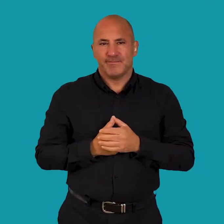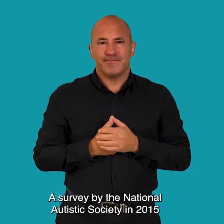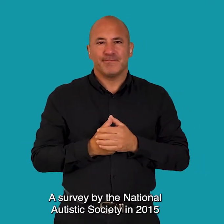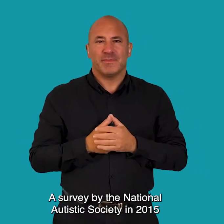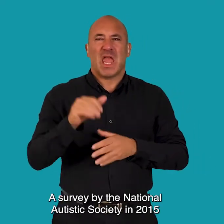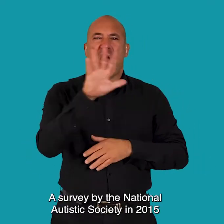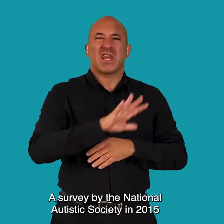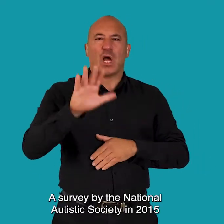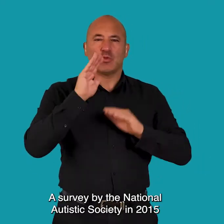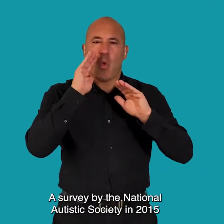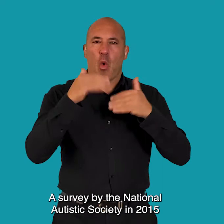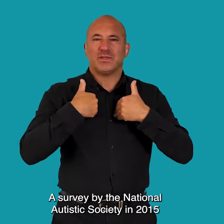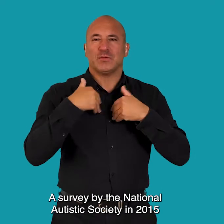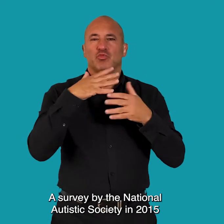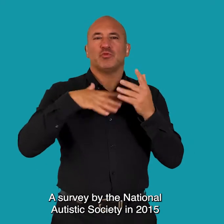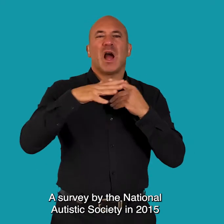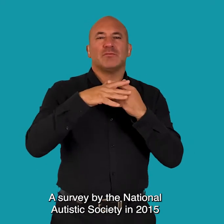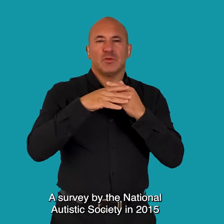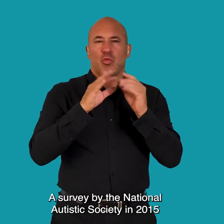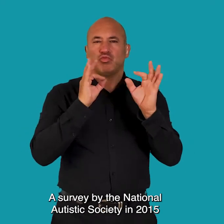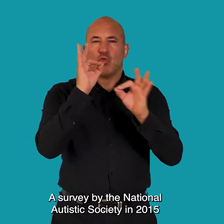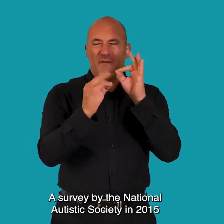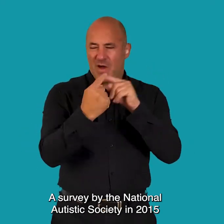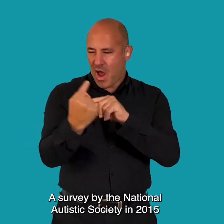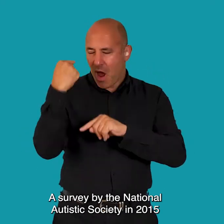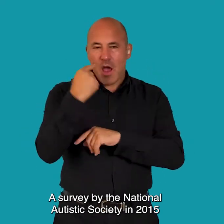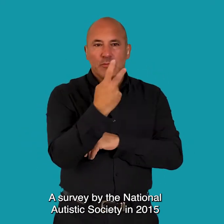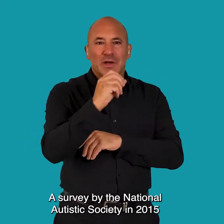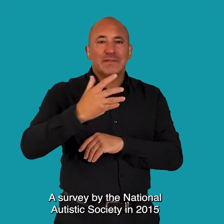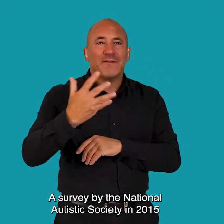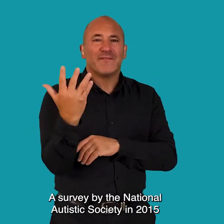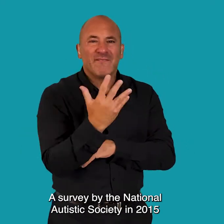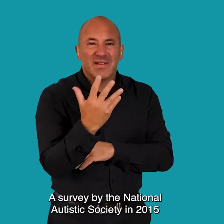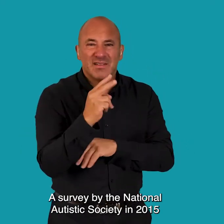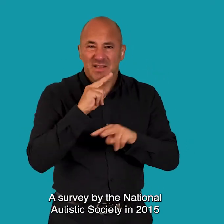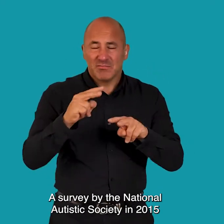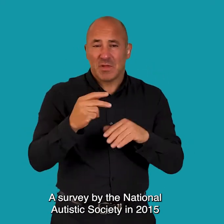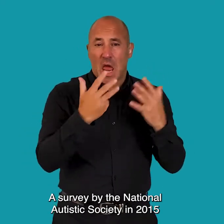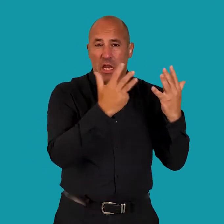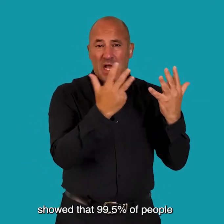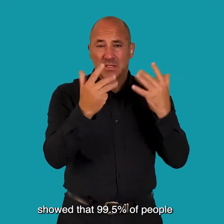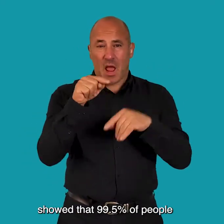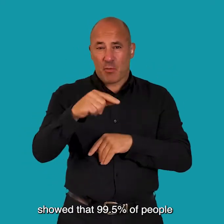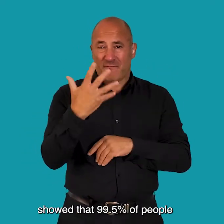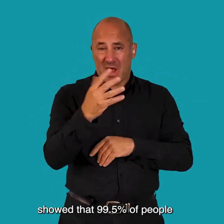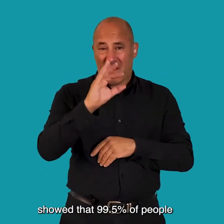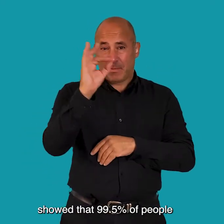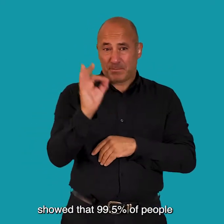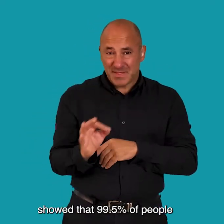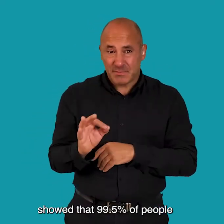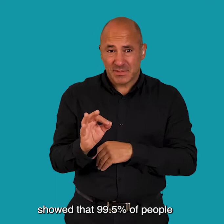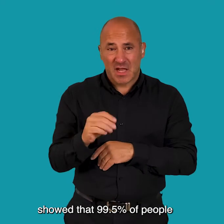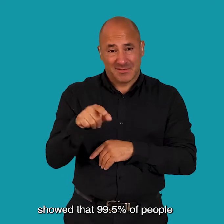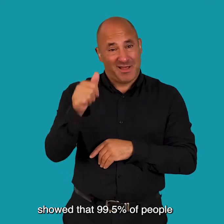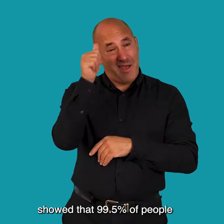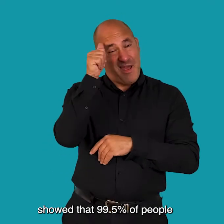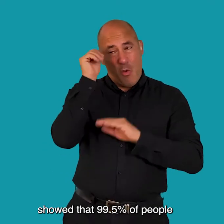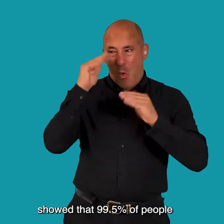A survey by the National Autistic Society in 2015 showed that 99.5% of